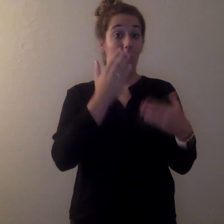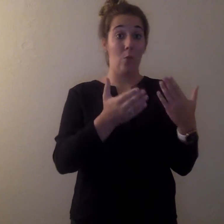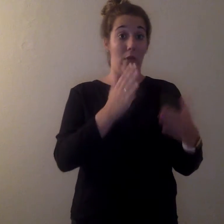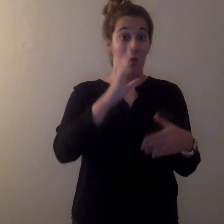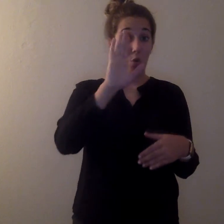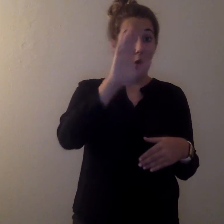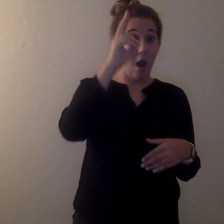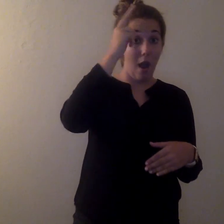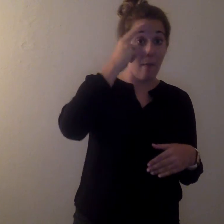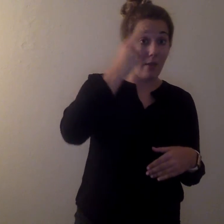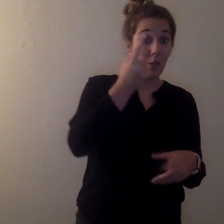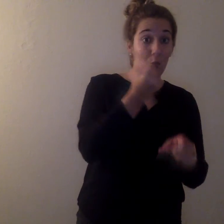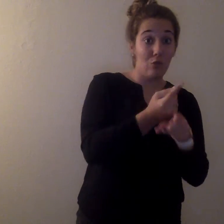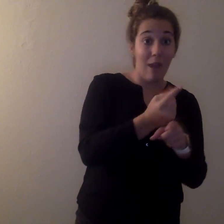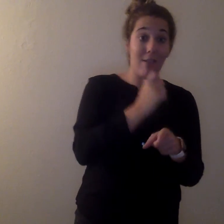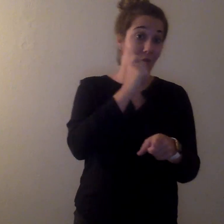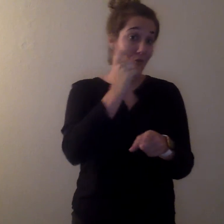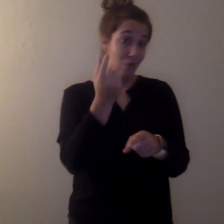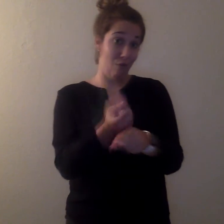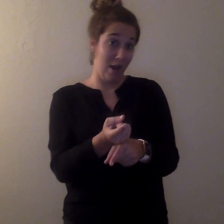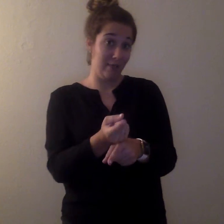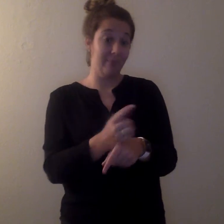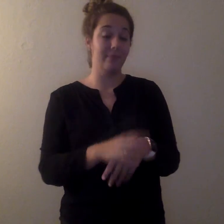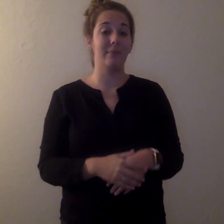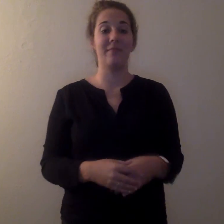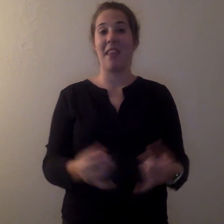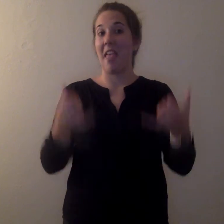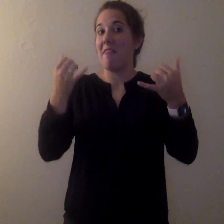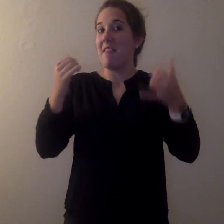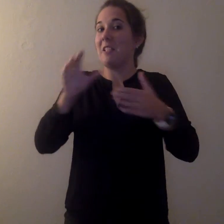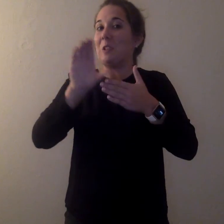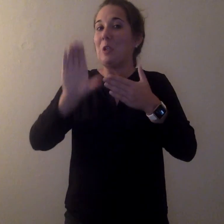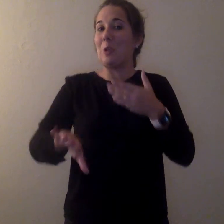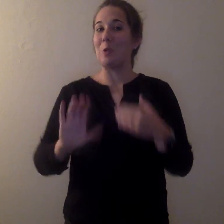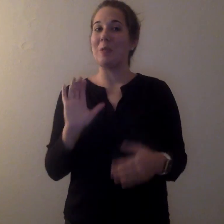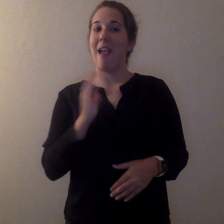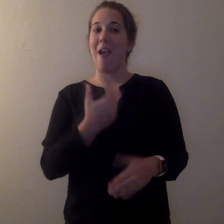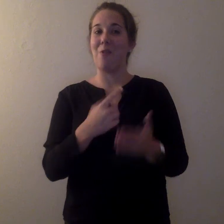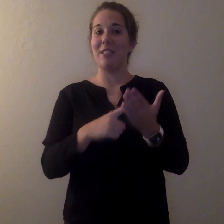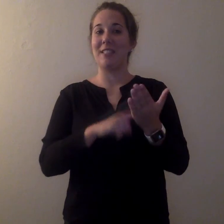was not correct. And this concludes our discussion on the scientific method.